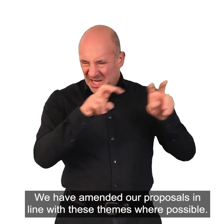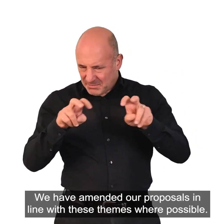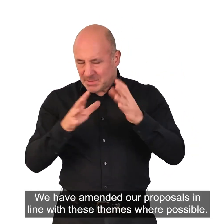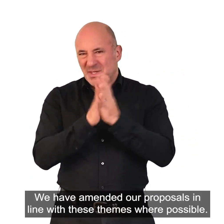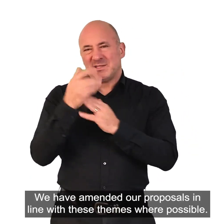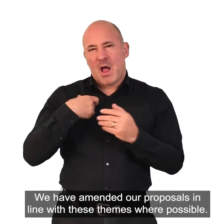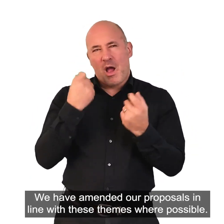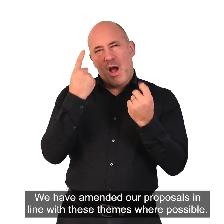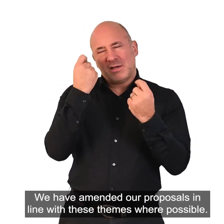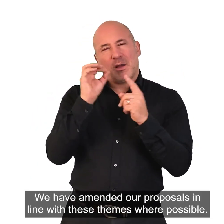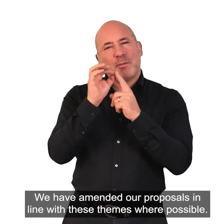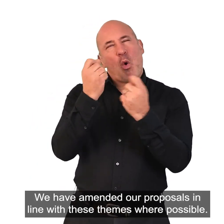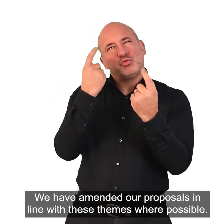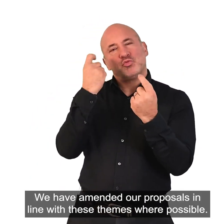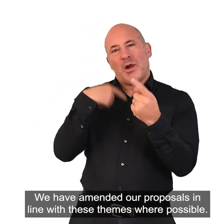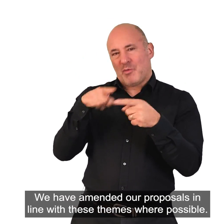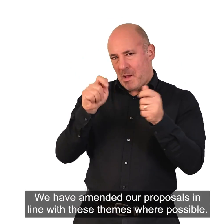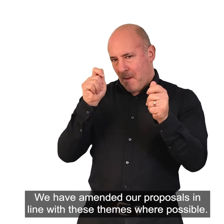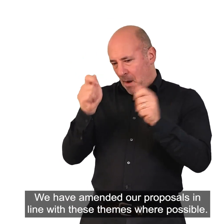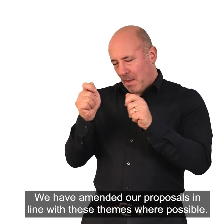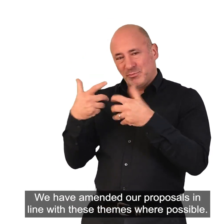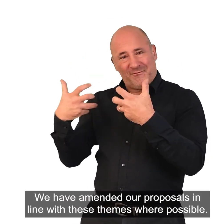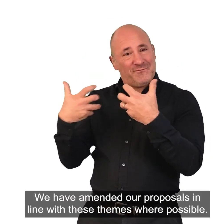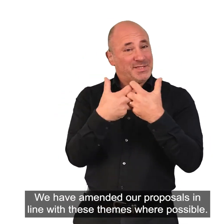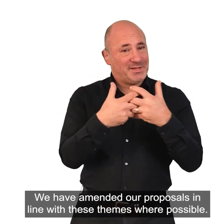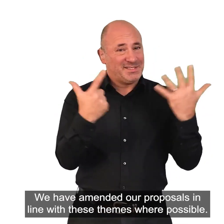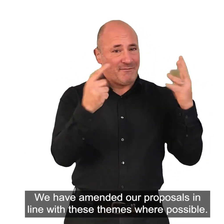We have amended our proposals in line with these themes where possible.